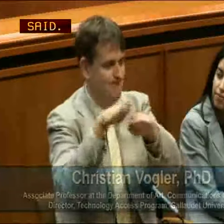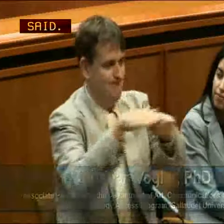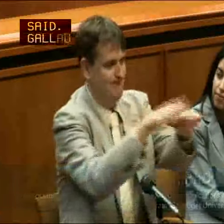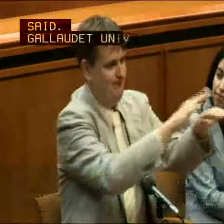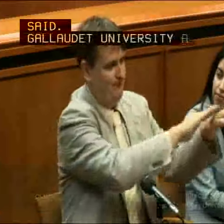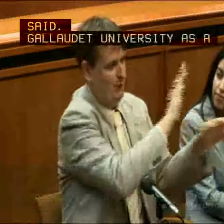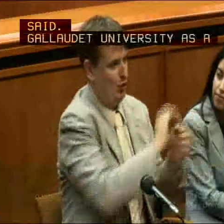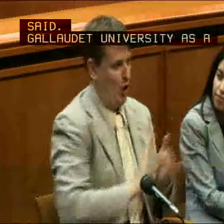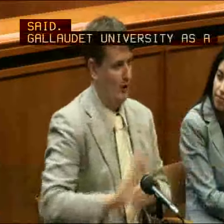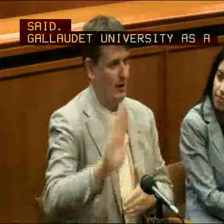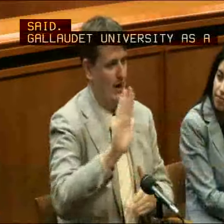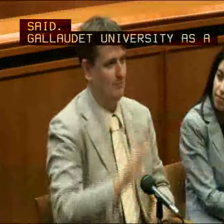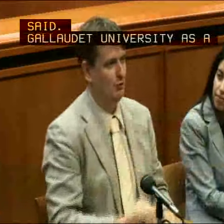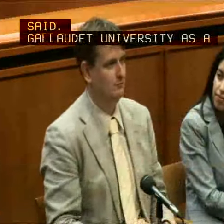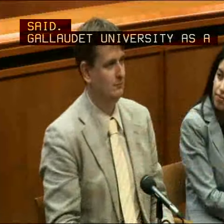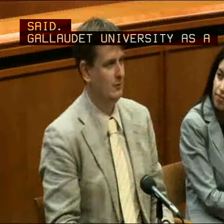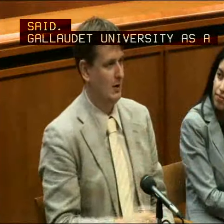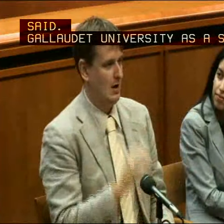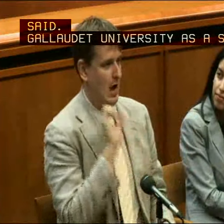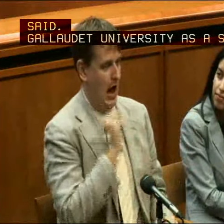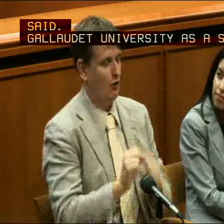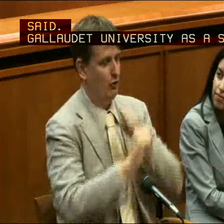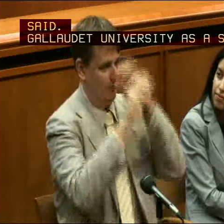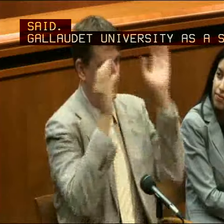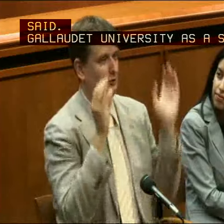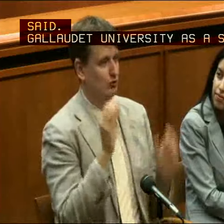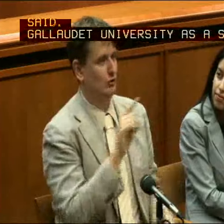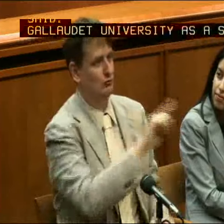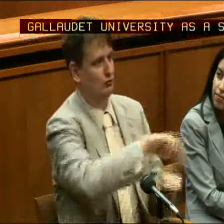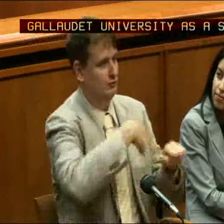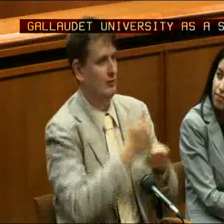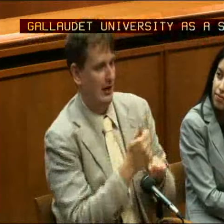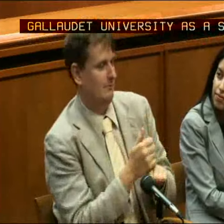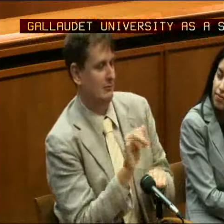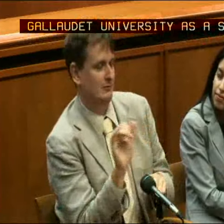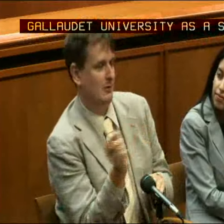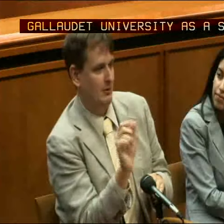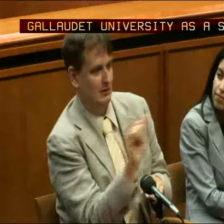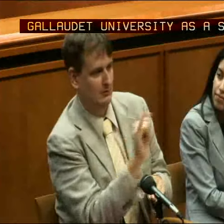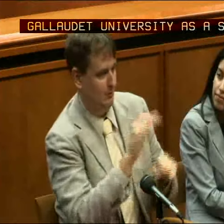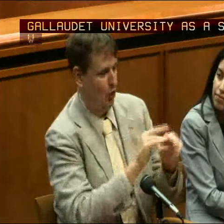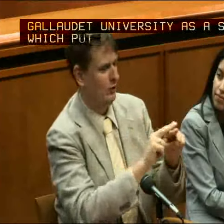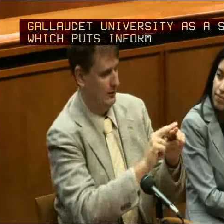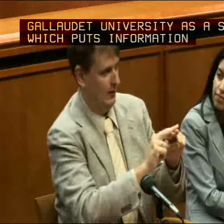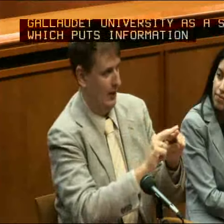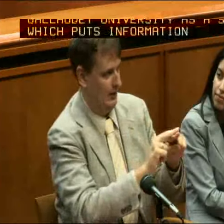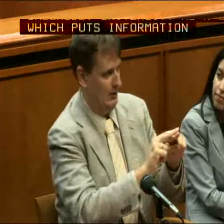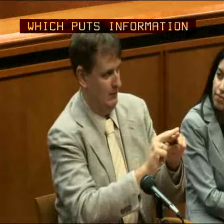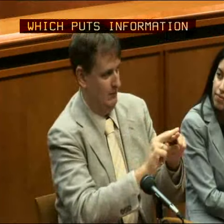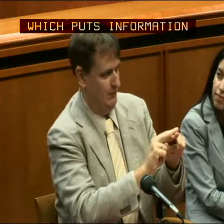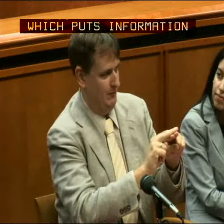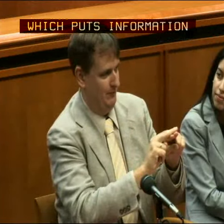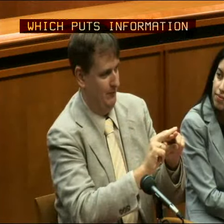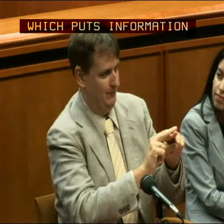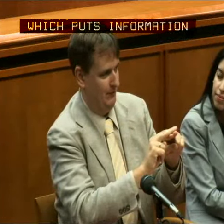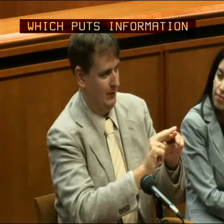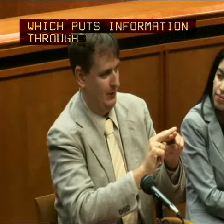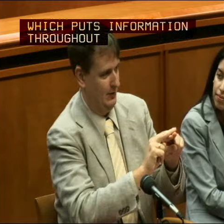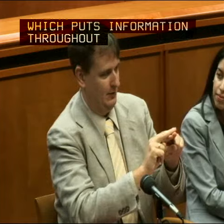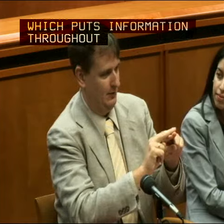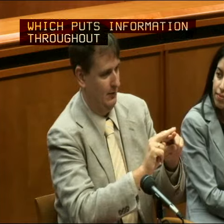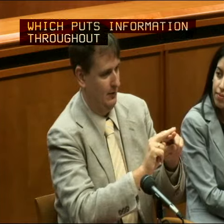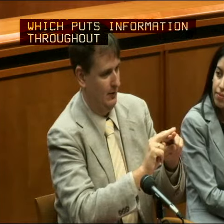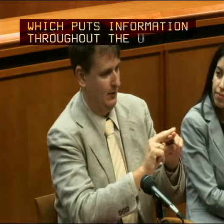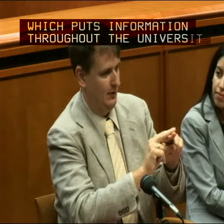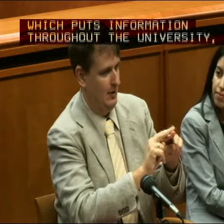which flashes information throughout the university, throughout the campus. So as you can imagine, it's set up very